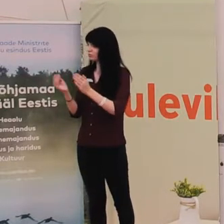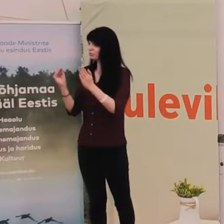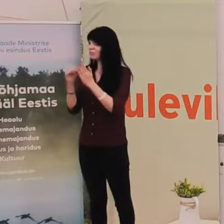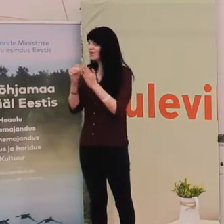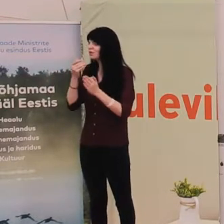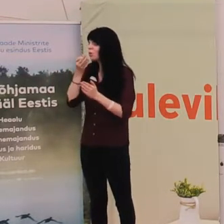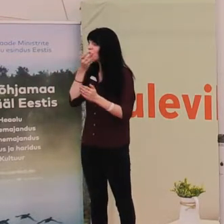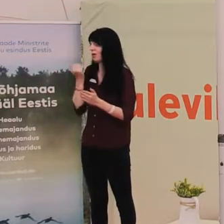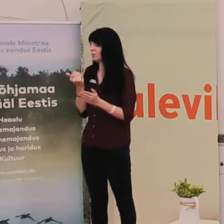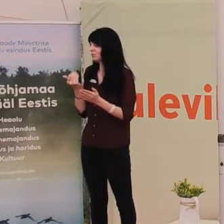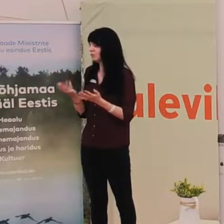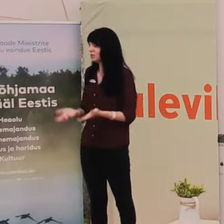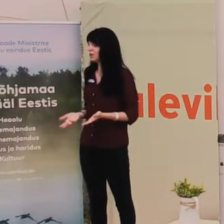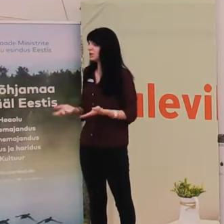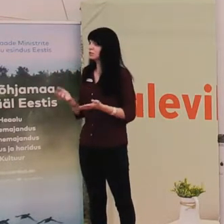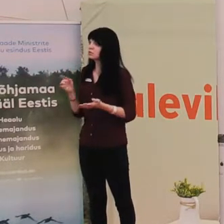enough there.